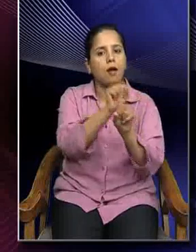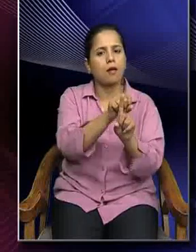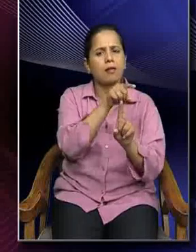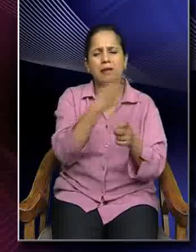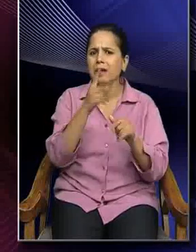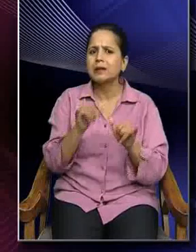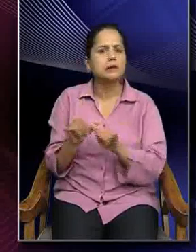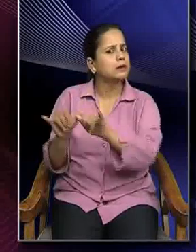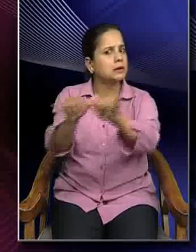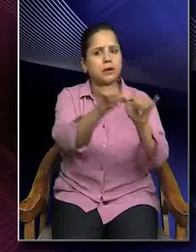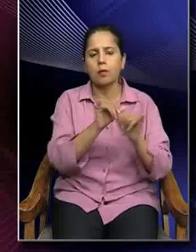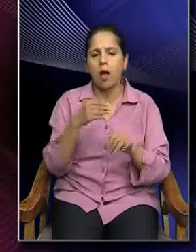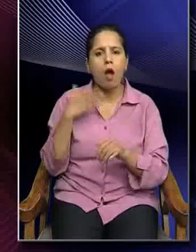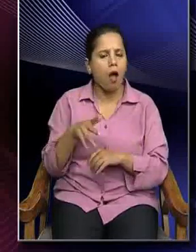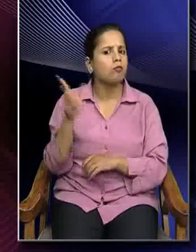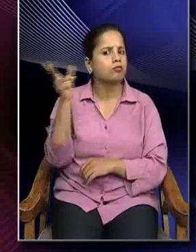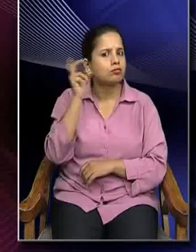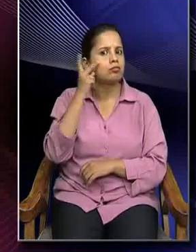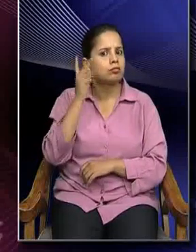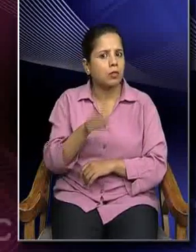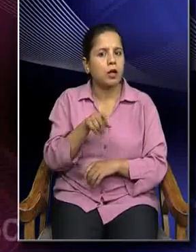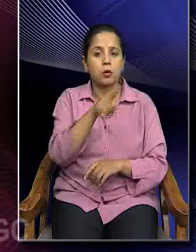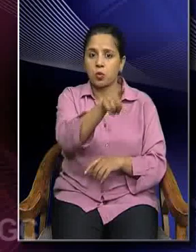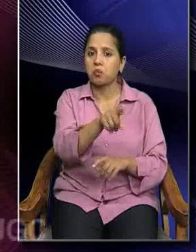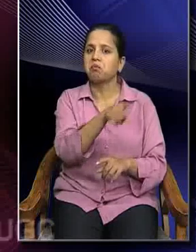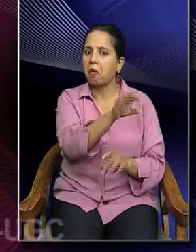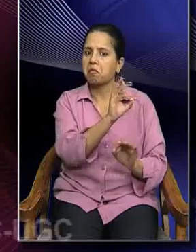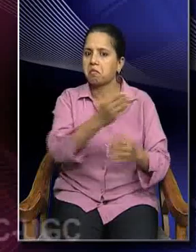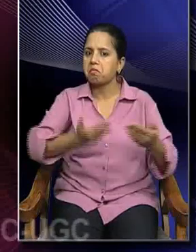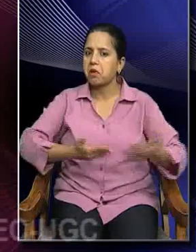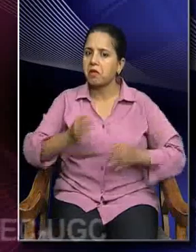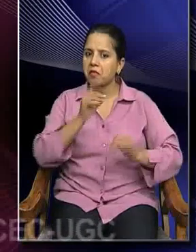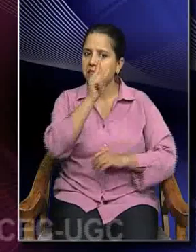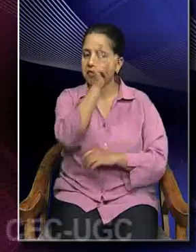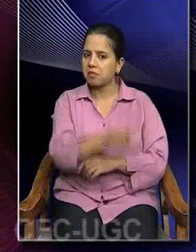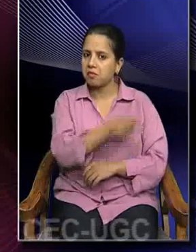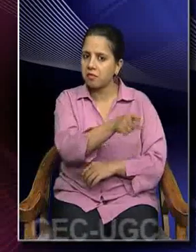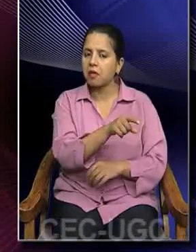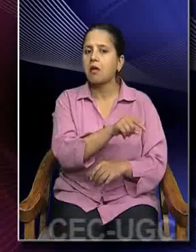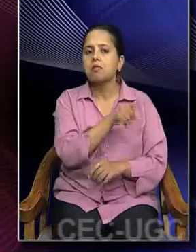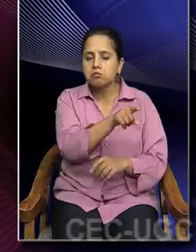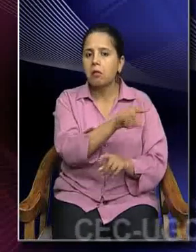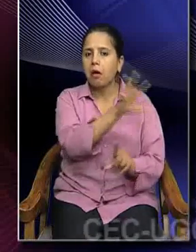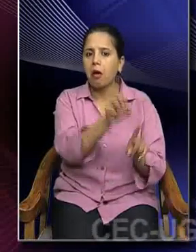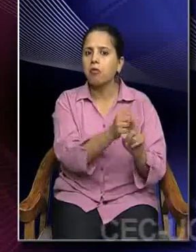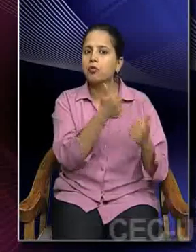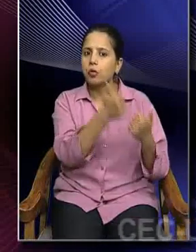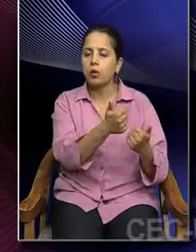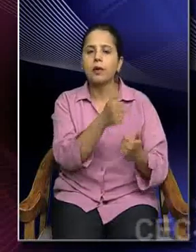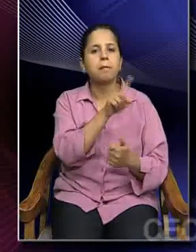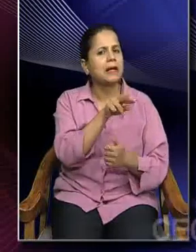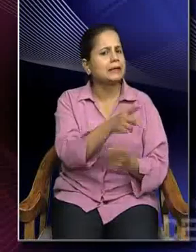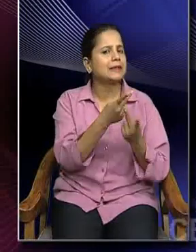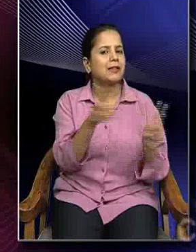common. We often hear that you are cultured girl or if the culture is very good. It has